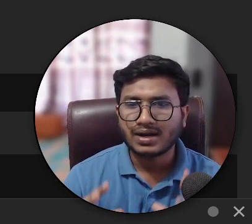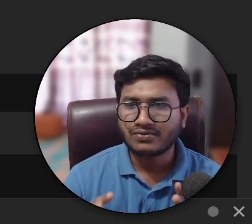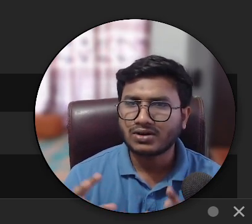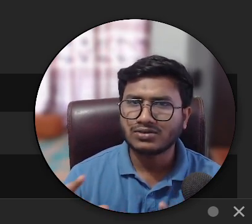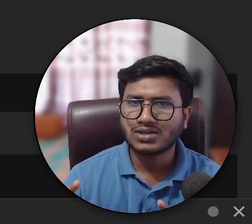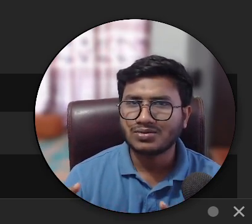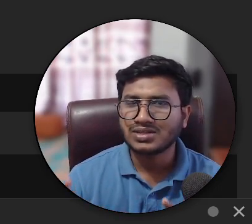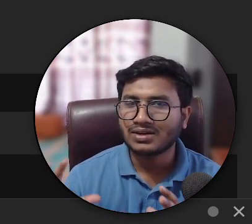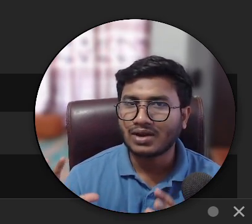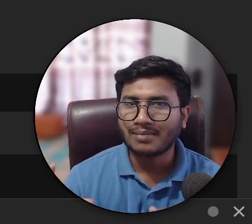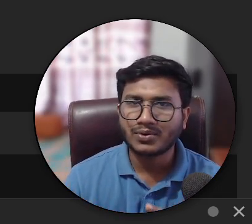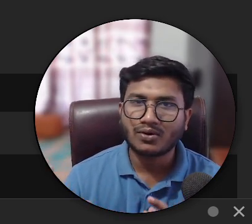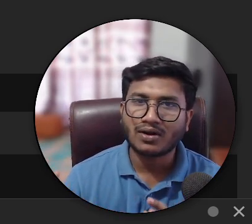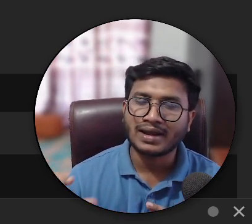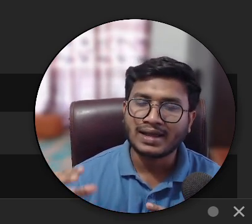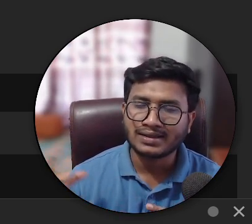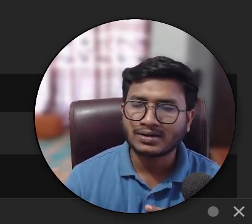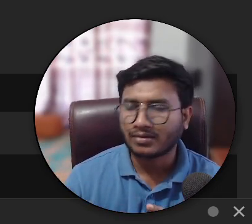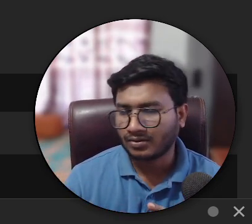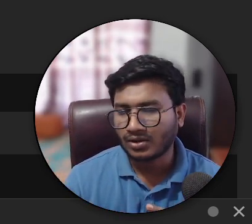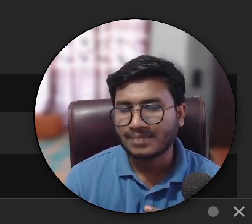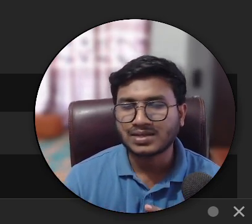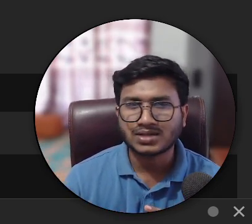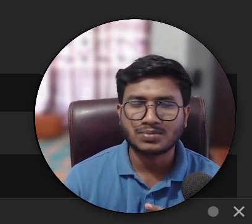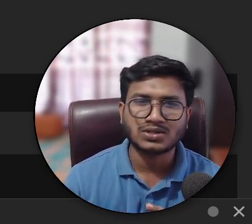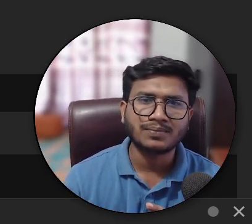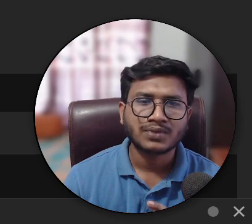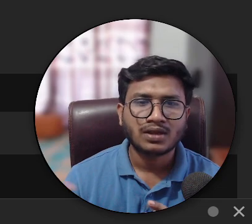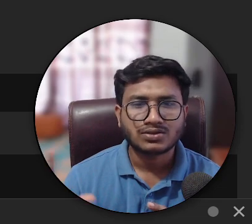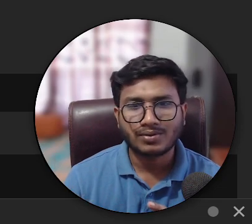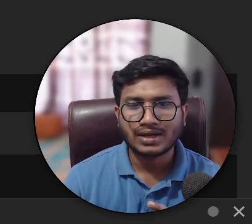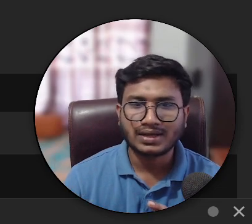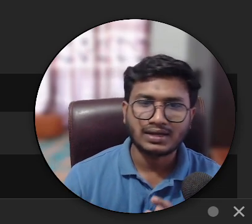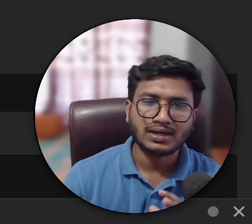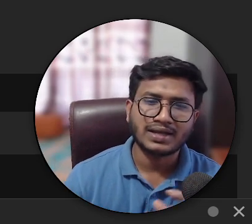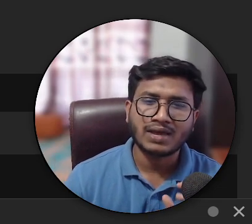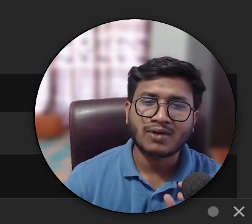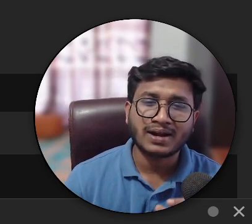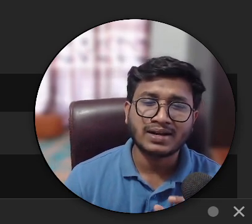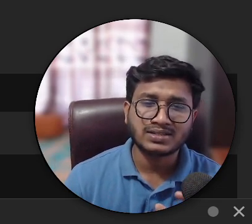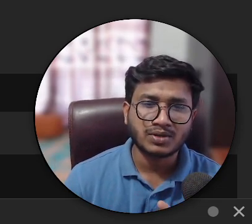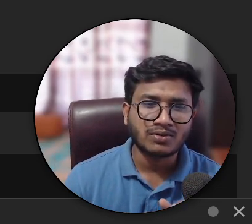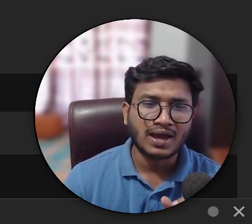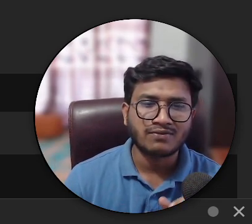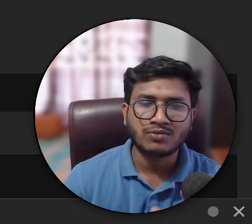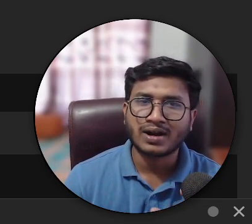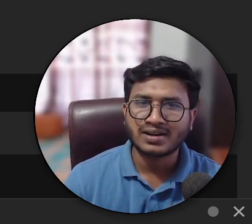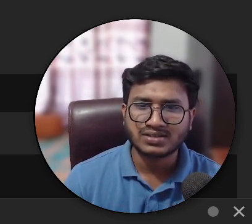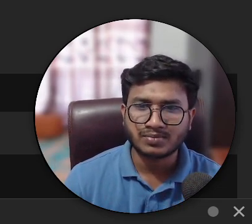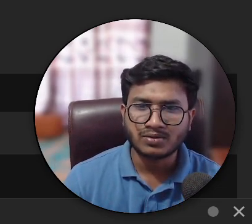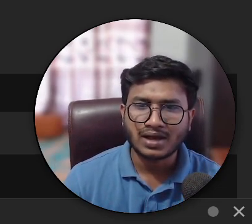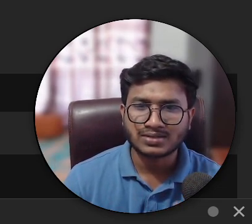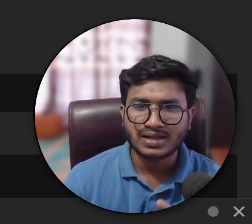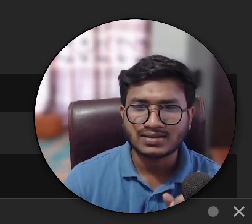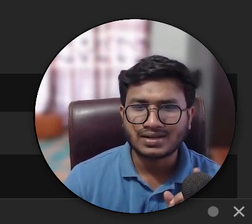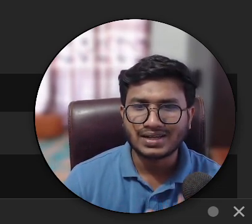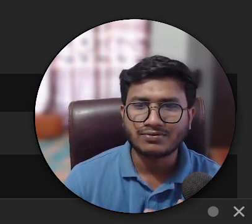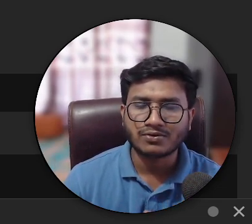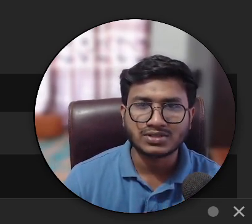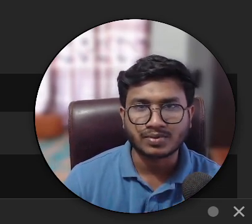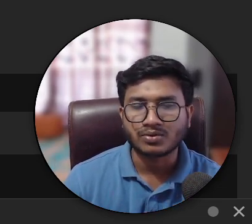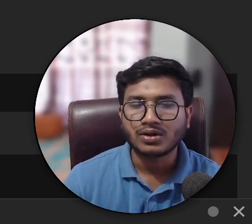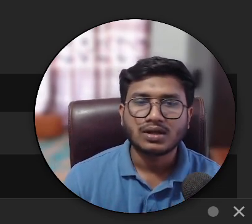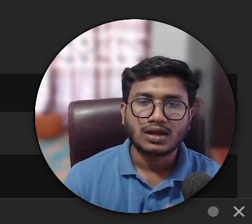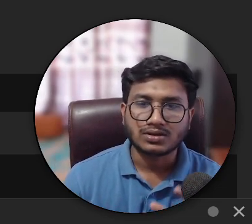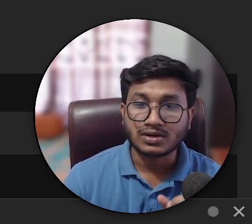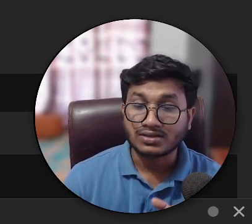GPU. But if you are also using Collab Pro or any other collab subscription, so you can get A100 GPU and V100 GPU as well as the